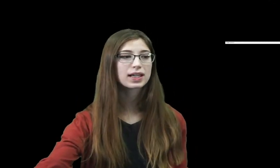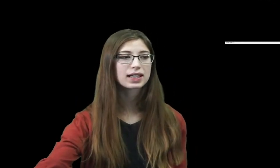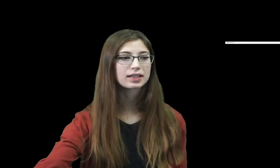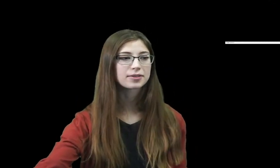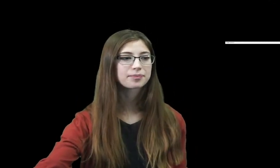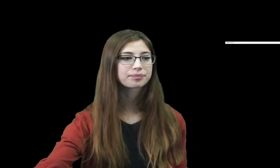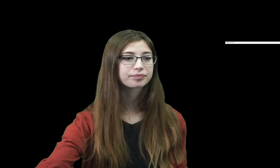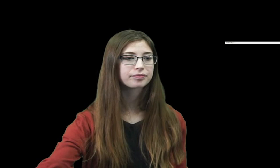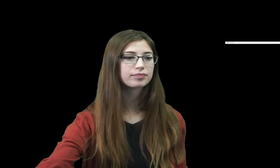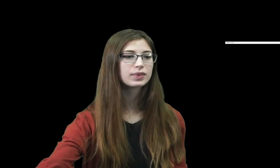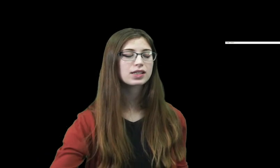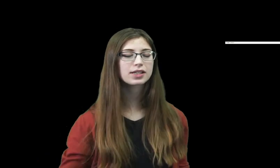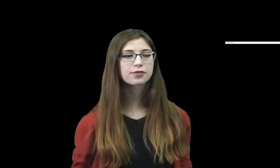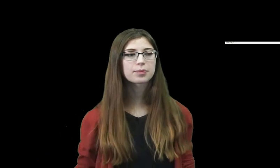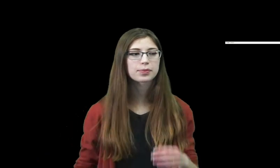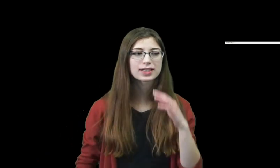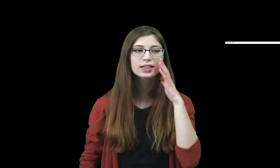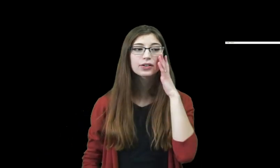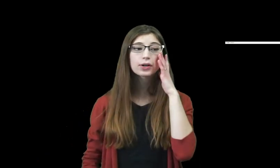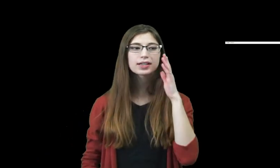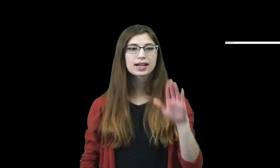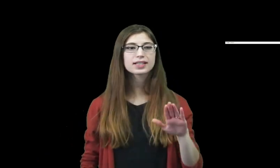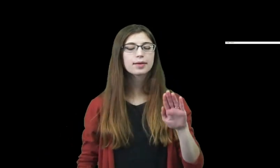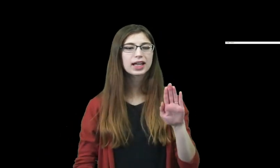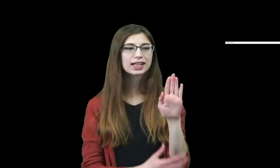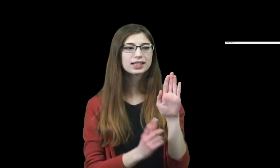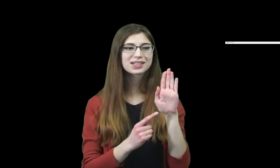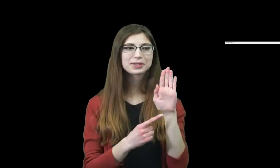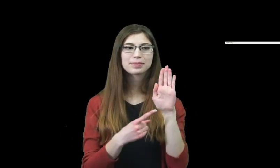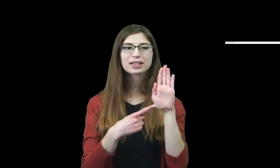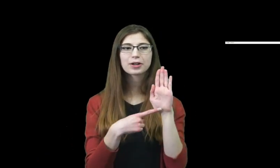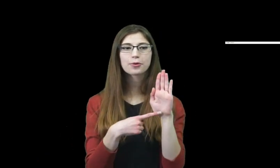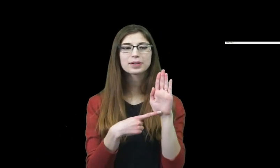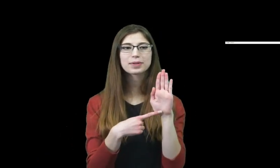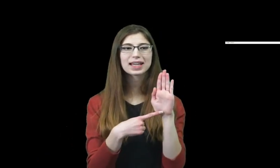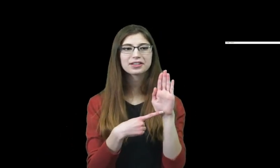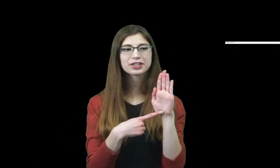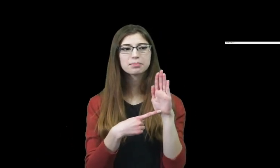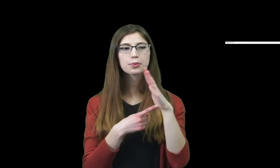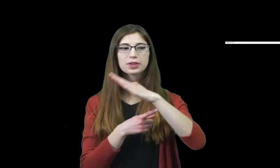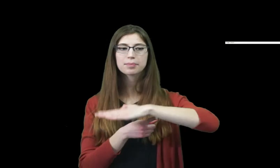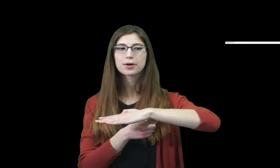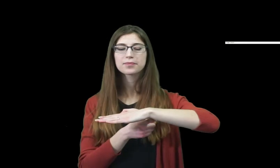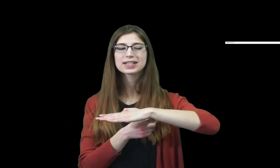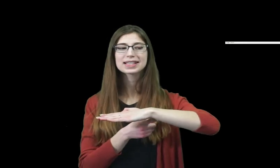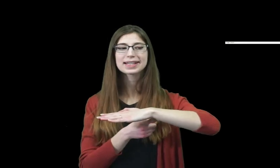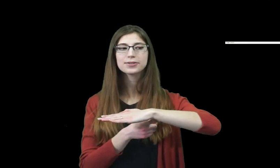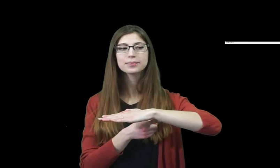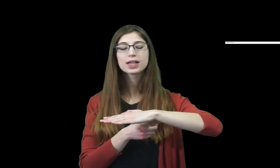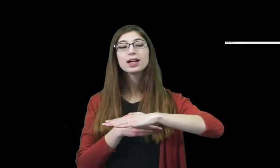Between. So for between, your non-dominant hand is going to be in an open V handshake with your palm facing down.